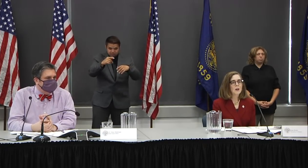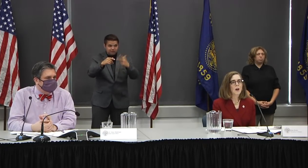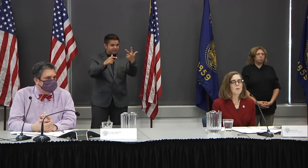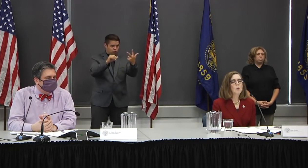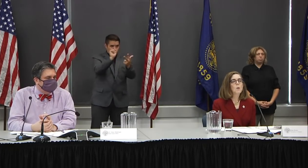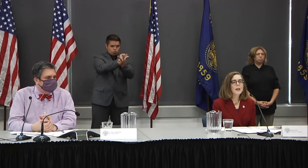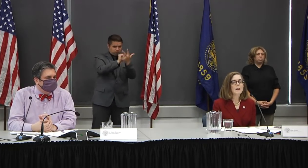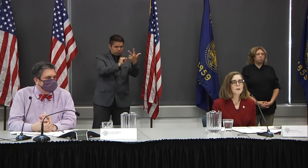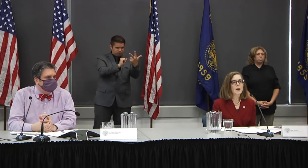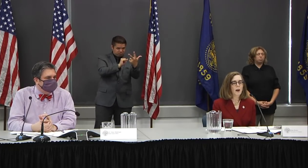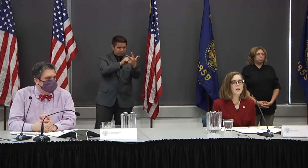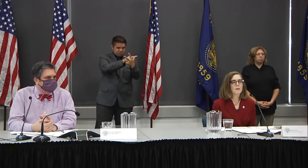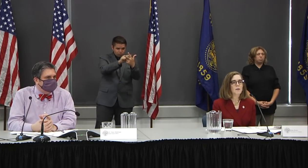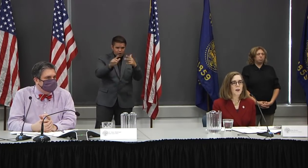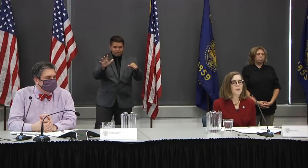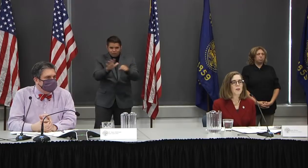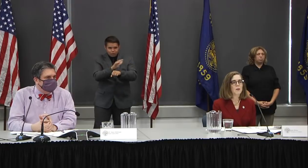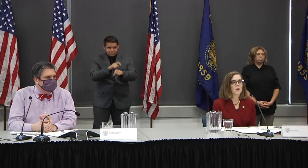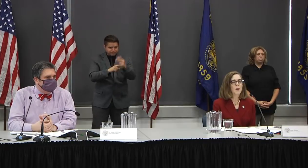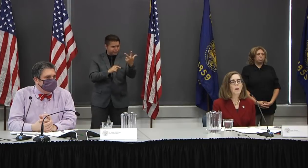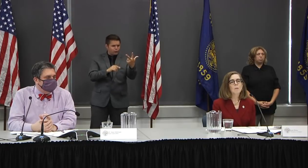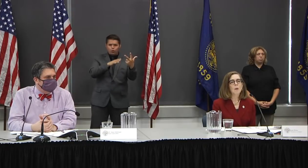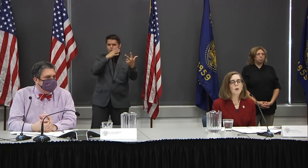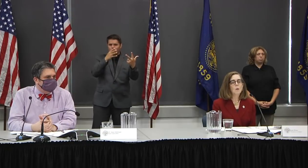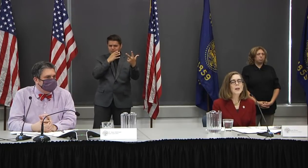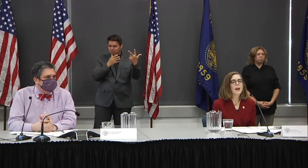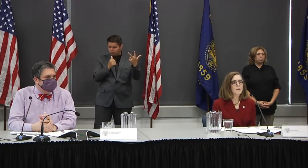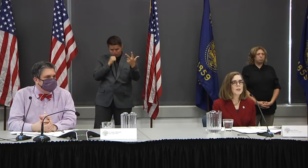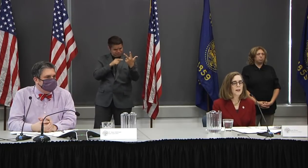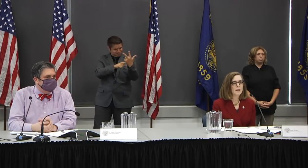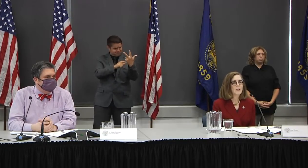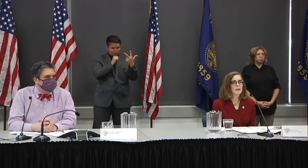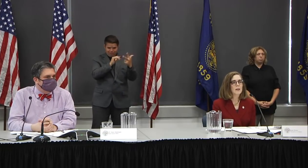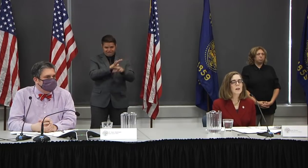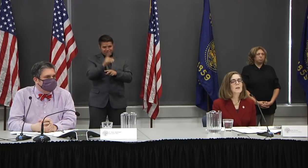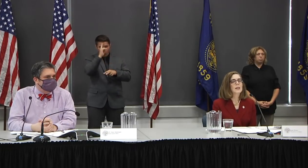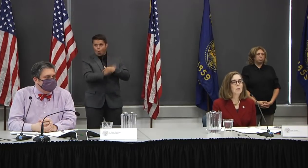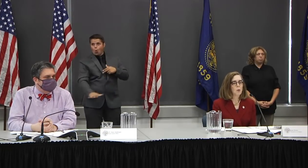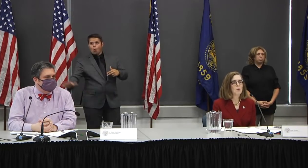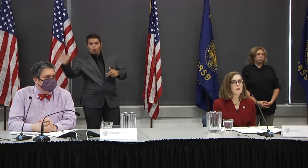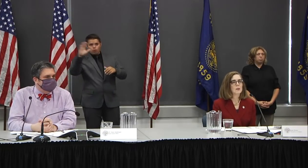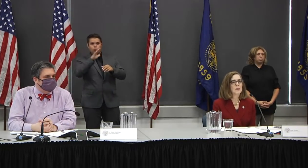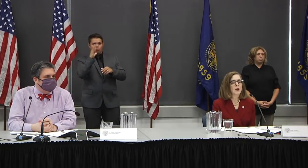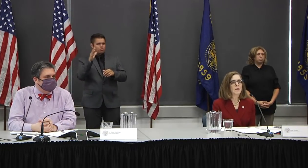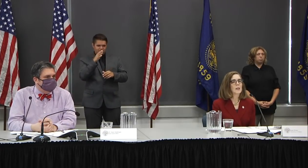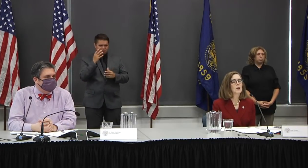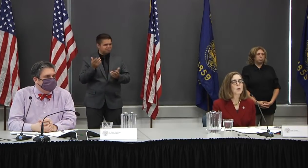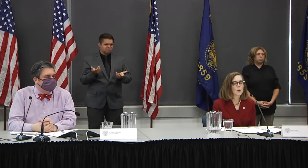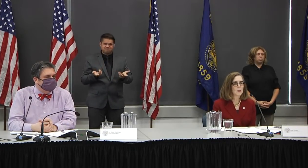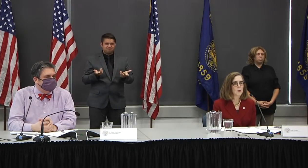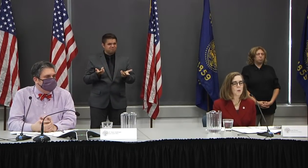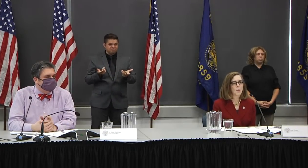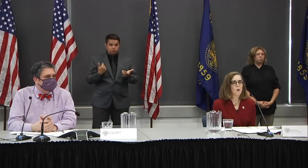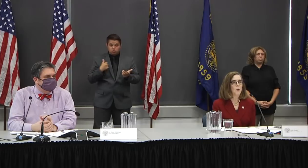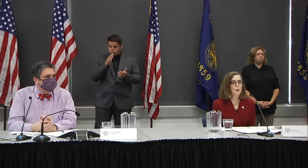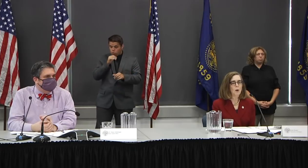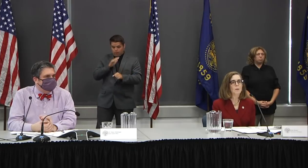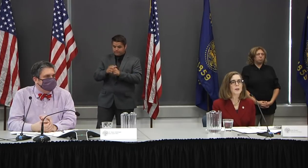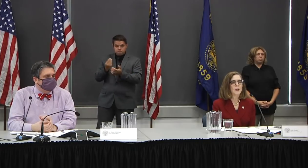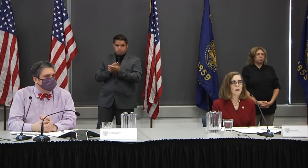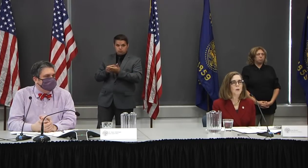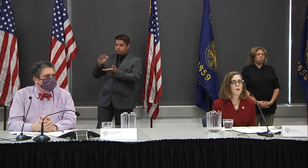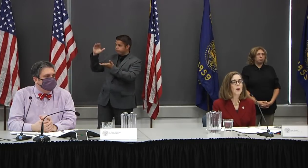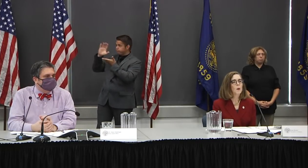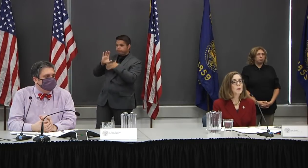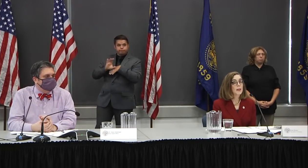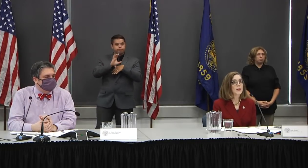FTE. We have not invested. We have taken the importance and the critical role that